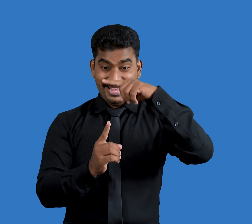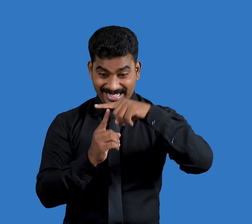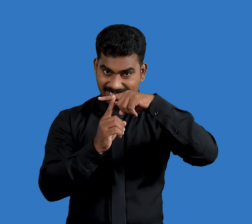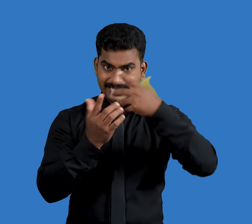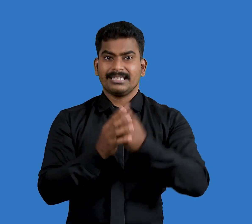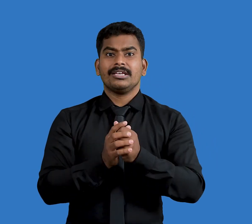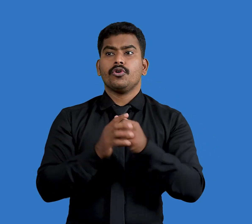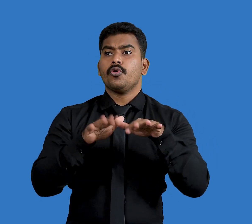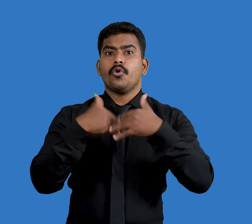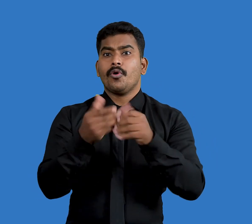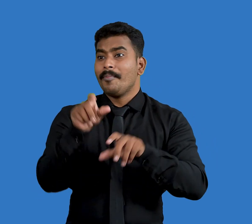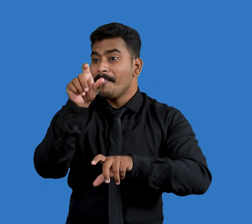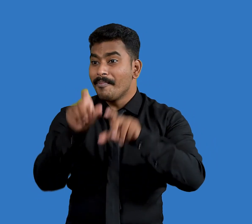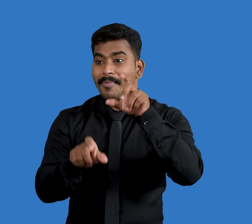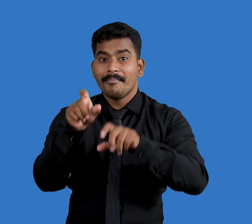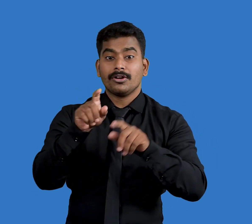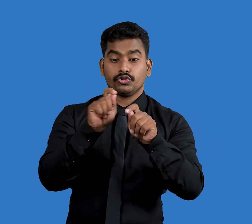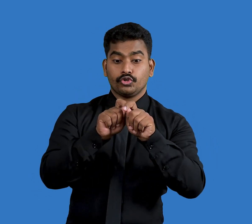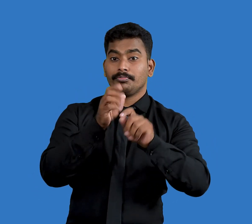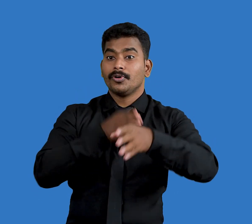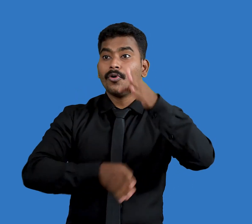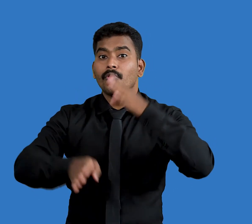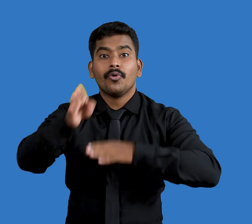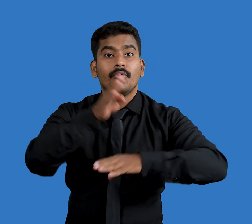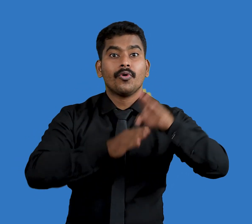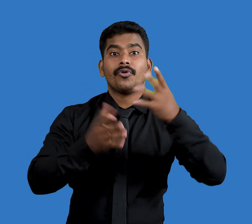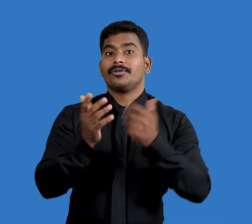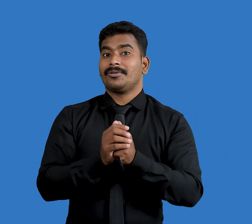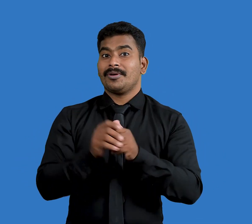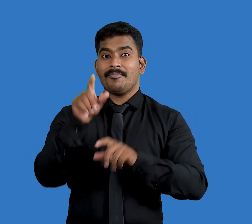geographically isolated groups. The list is a pretty long one.